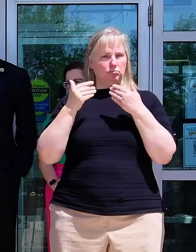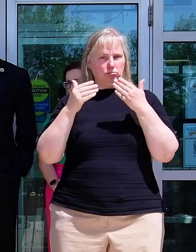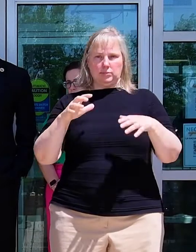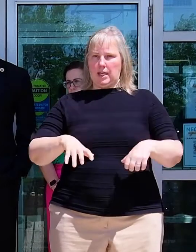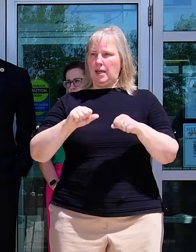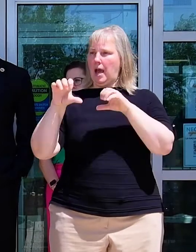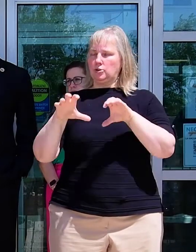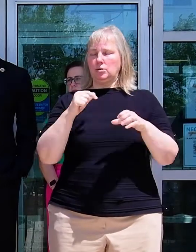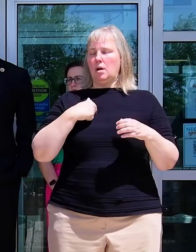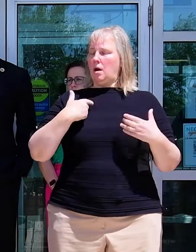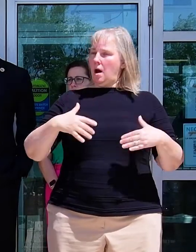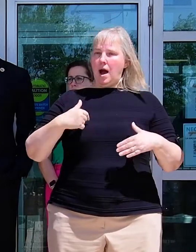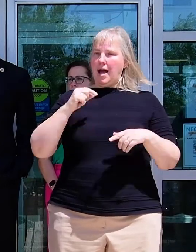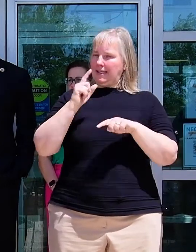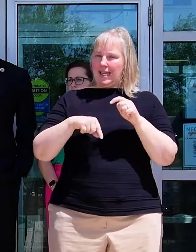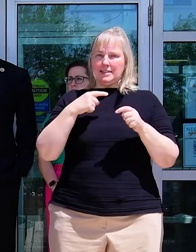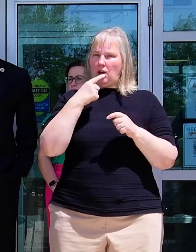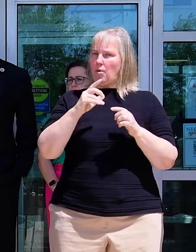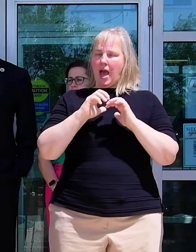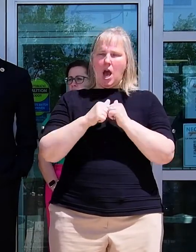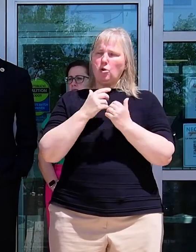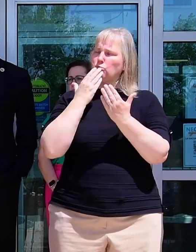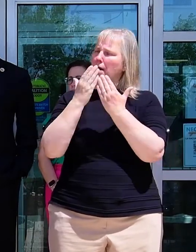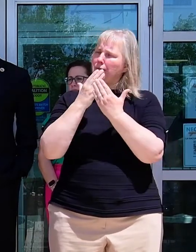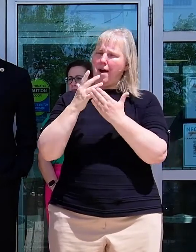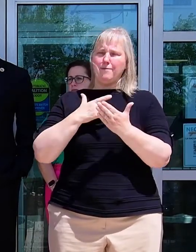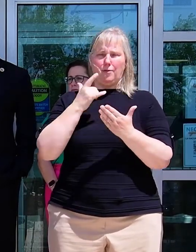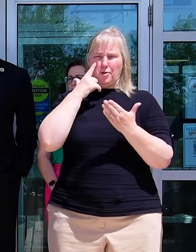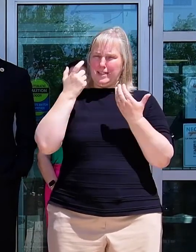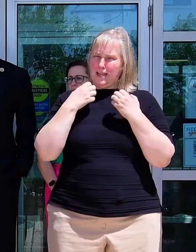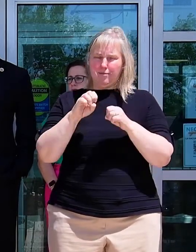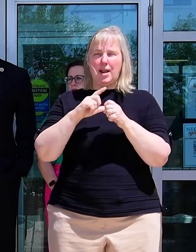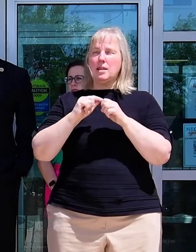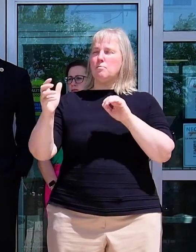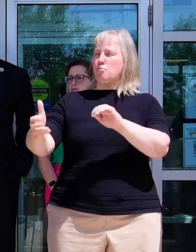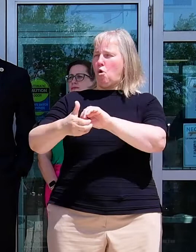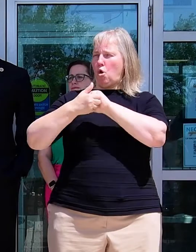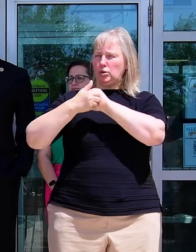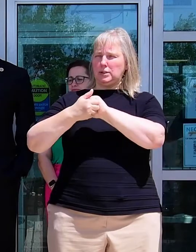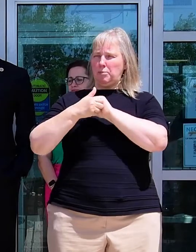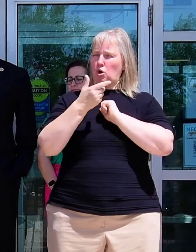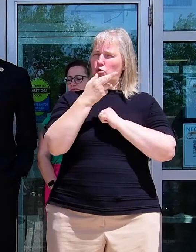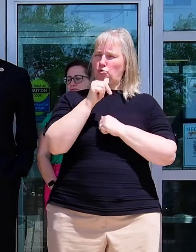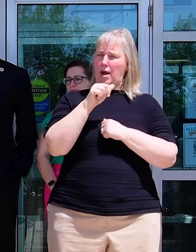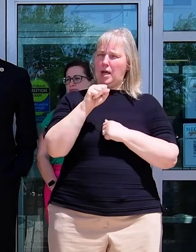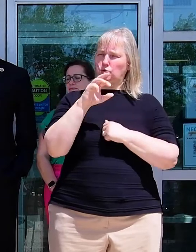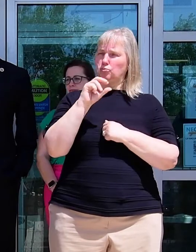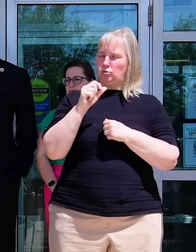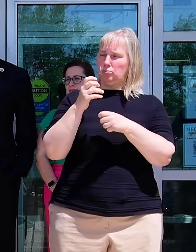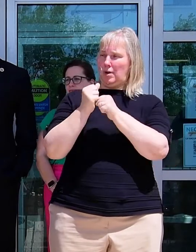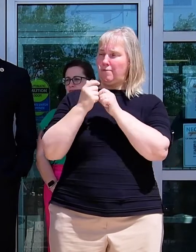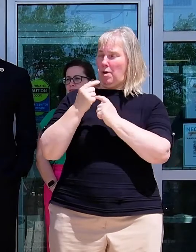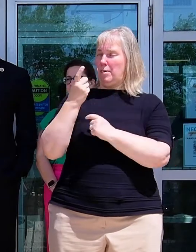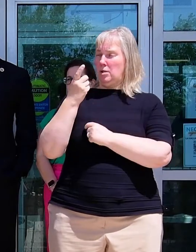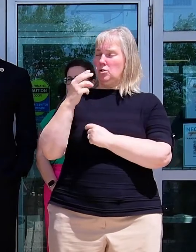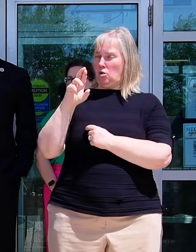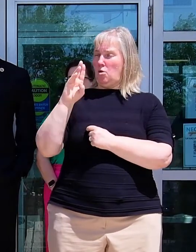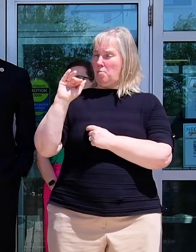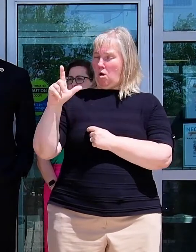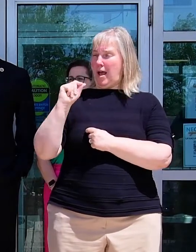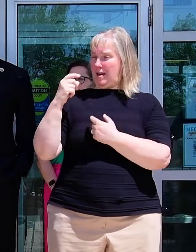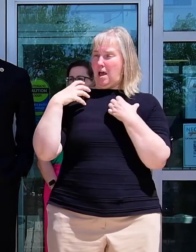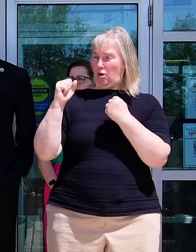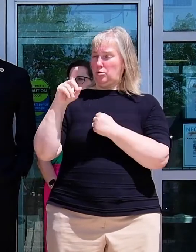grateful I am to this effort and the partnership the Grassroots received from Dr. Ball and the Health Department. It is fair to say